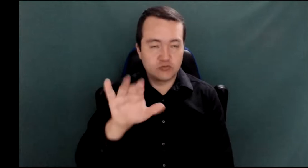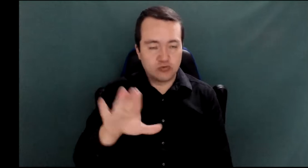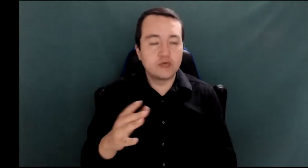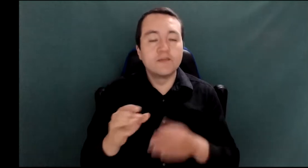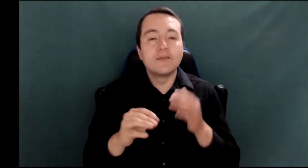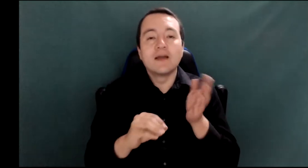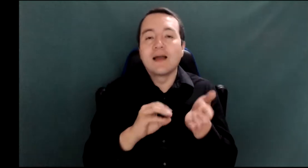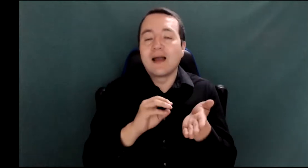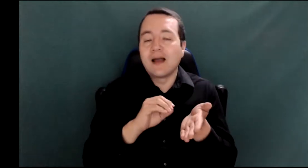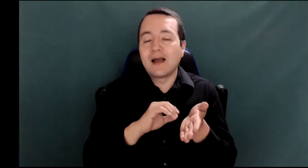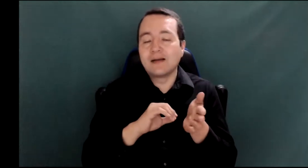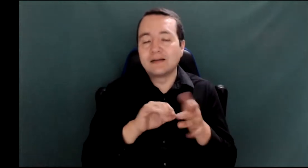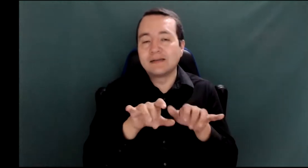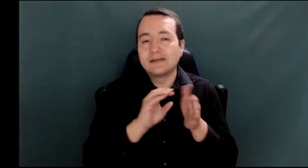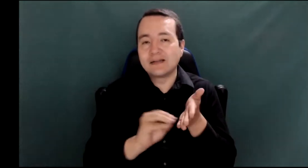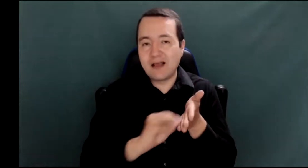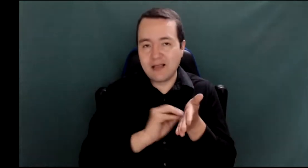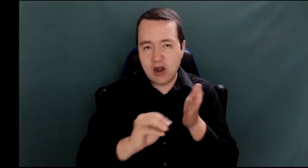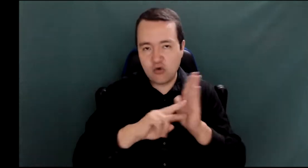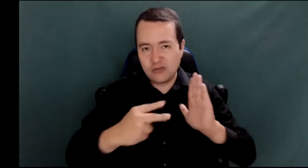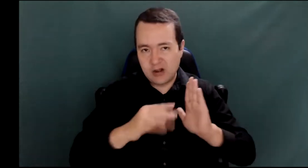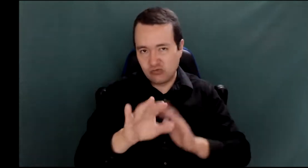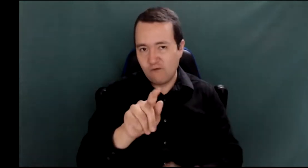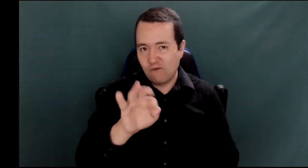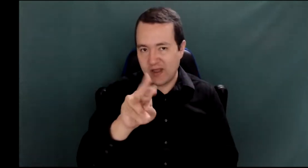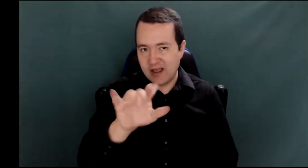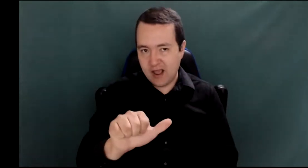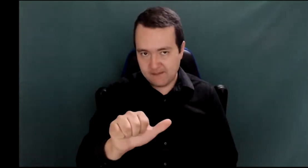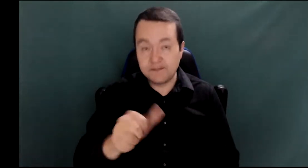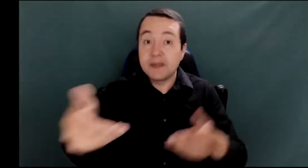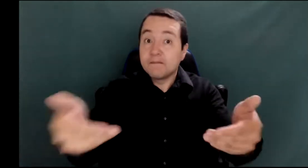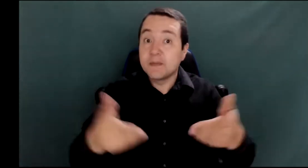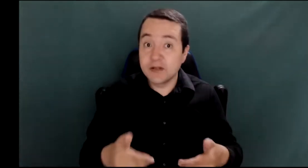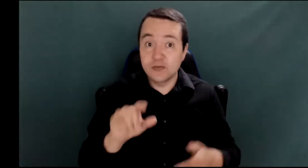is the technical secretariat of his organization. Welcome.